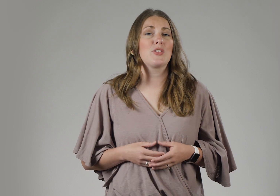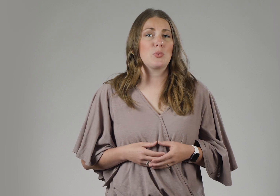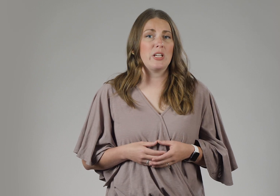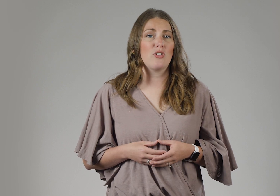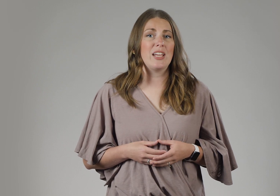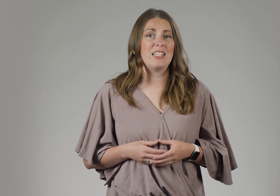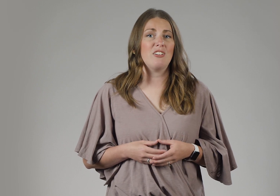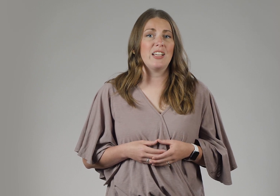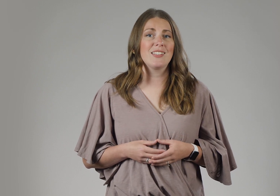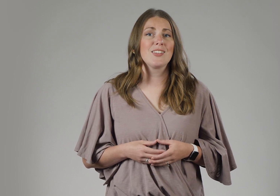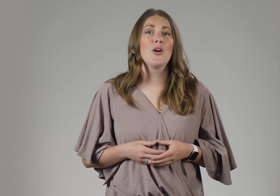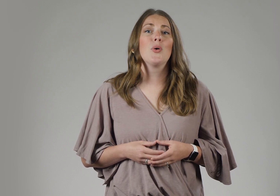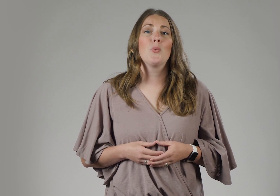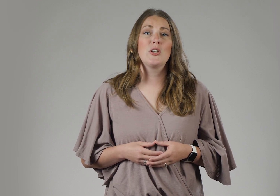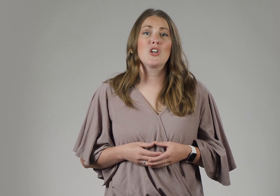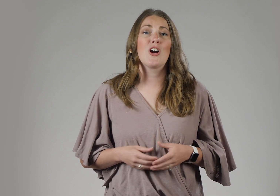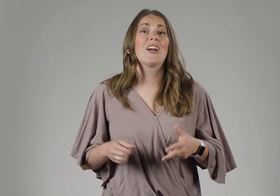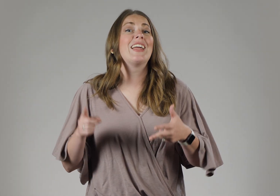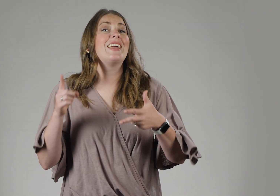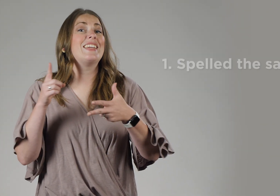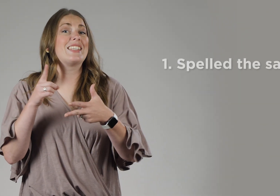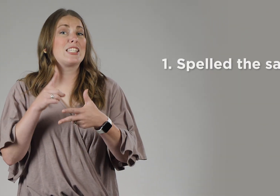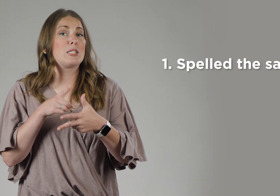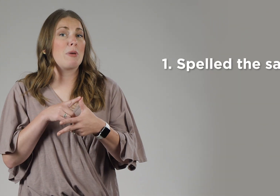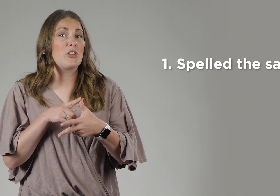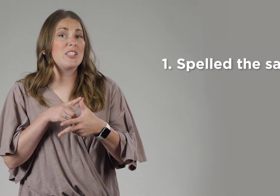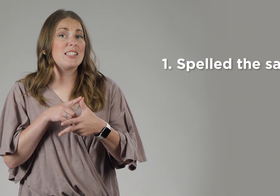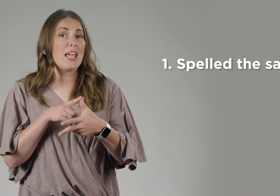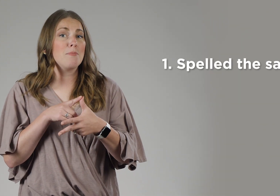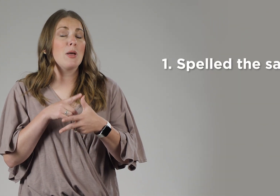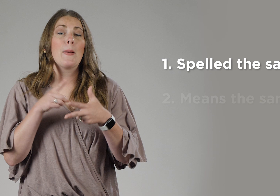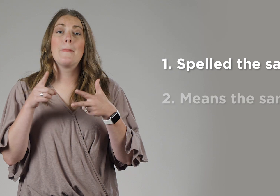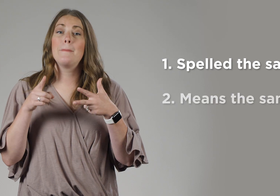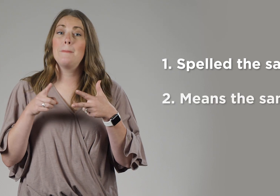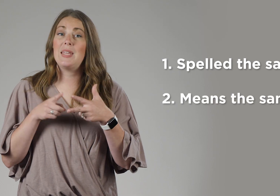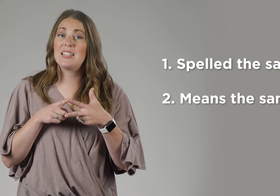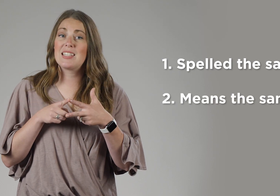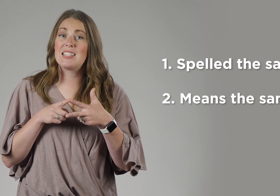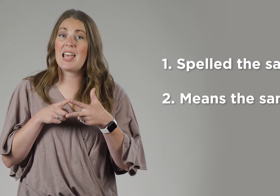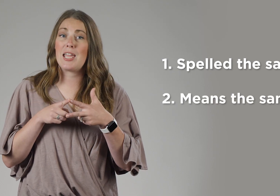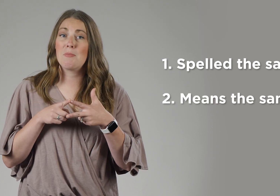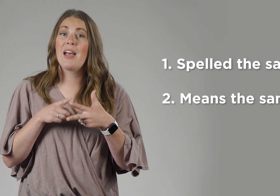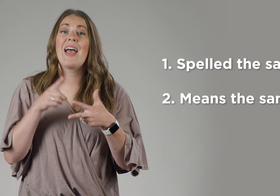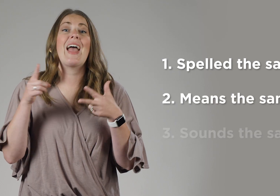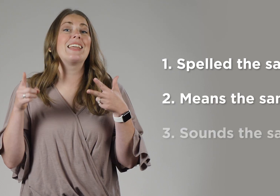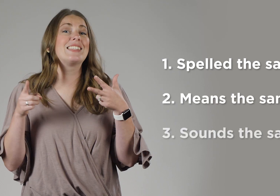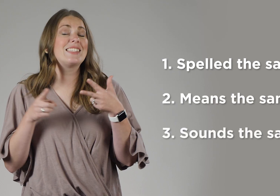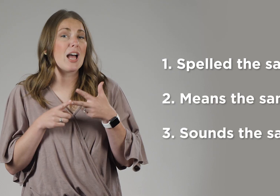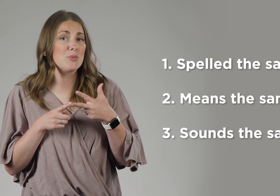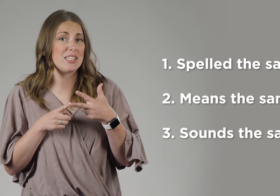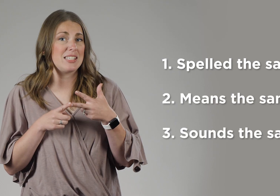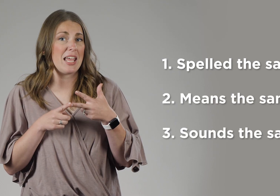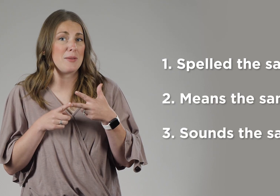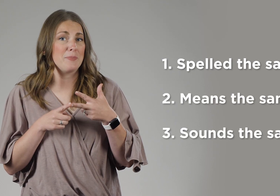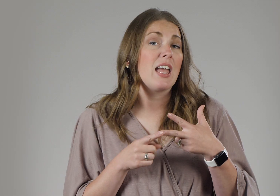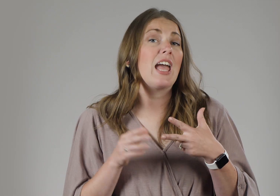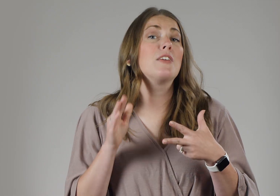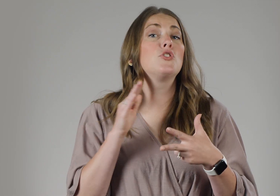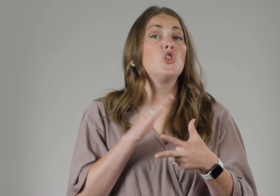3 criterias, which are, is it spelled the same, means the same, and sounds the same, and if